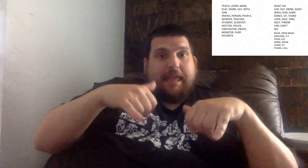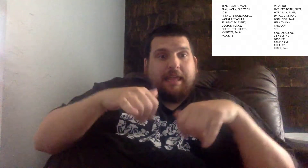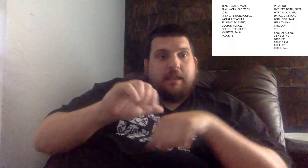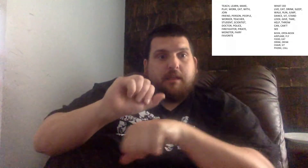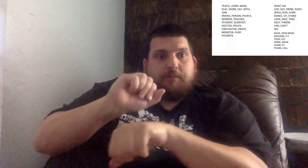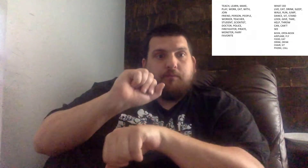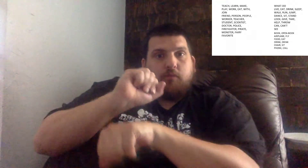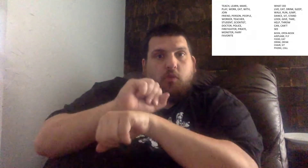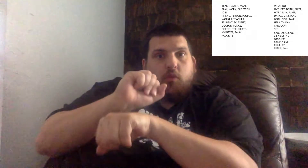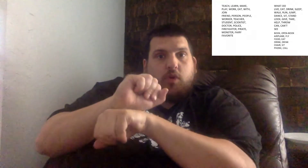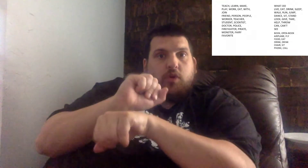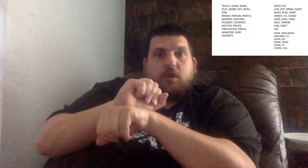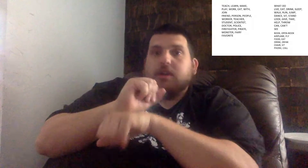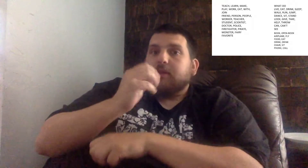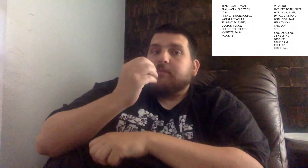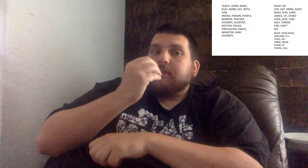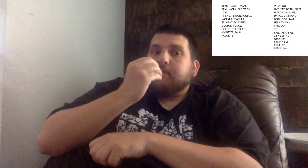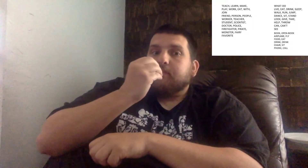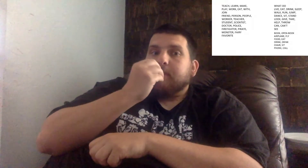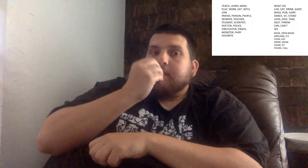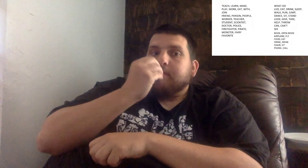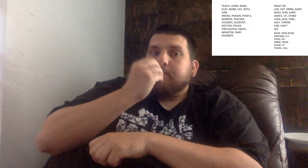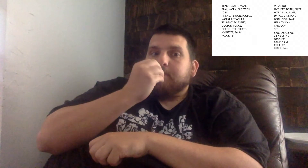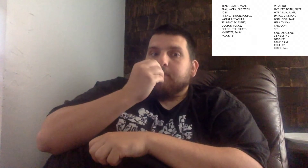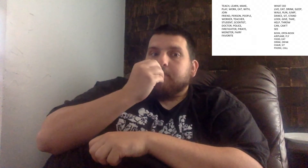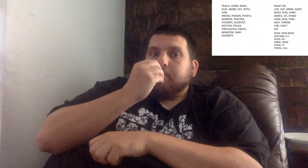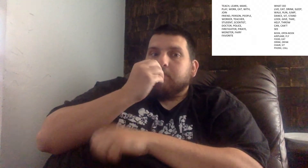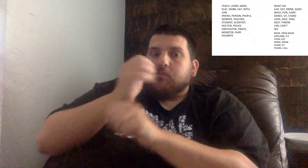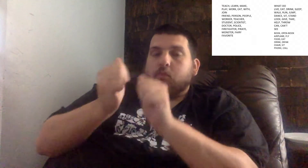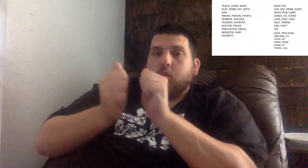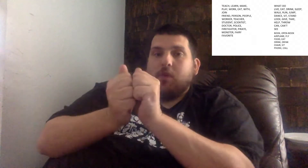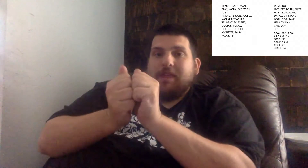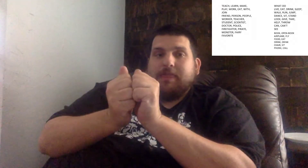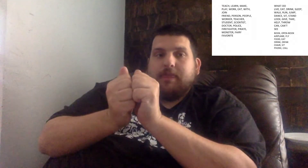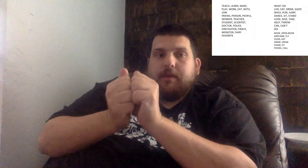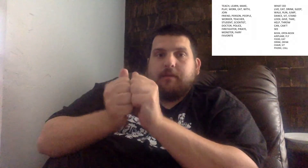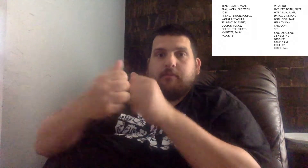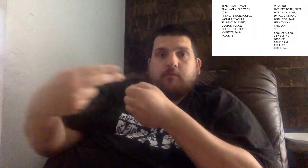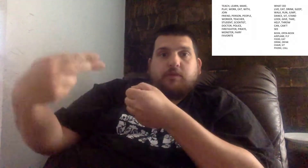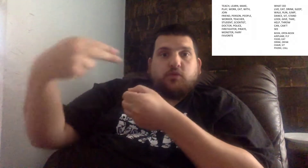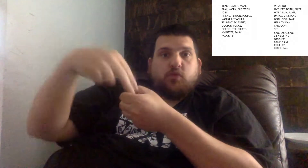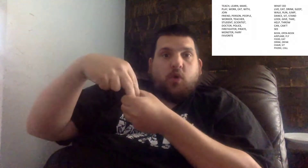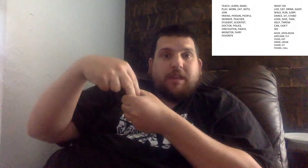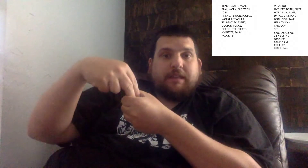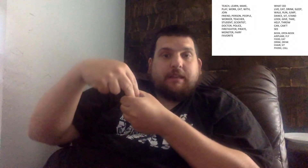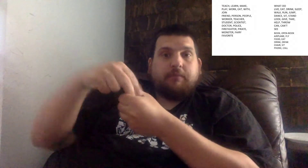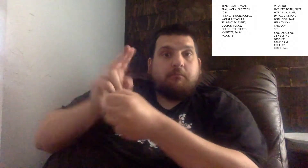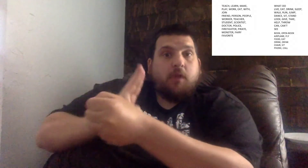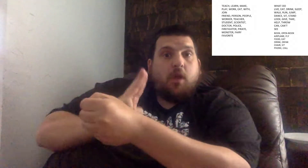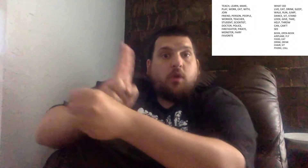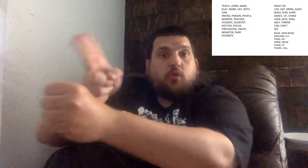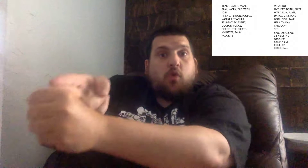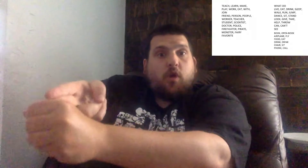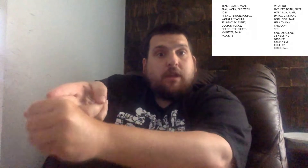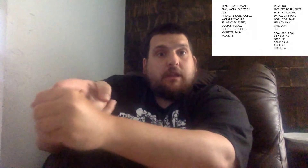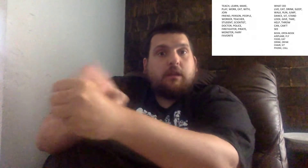play, work, eat, with, join, or